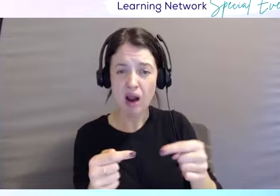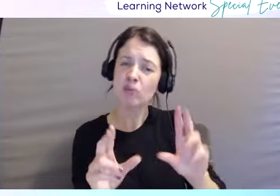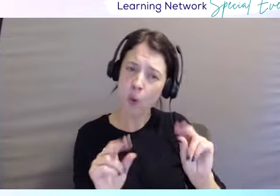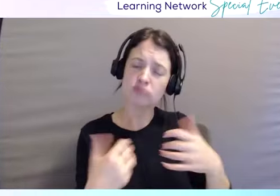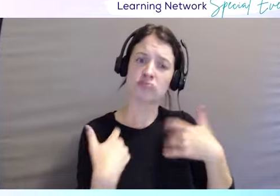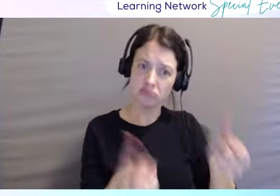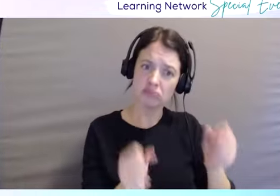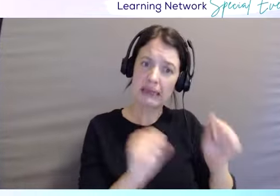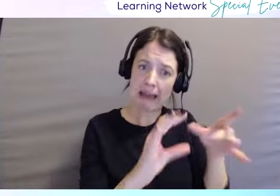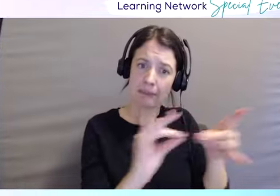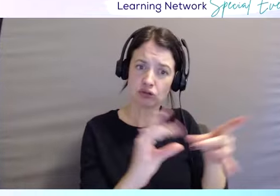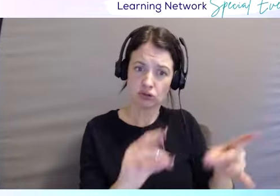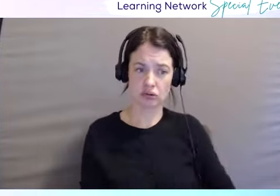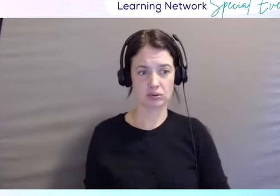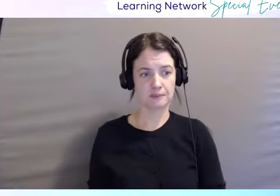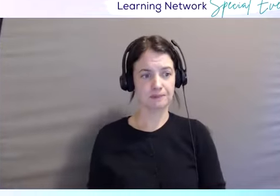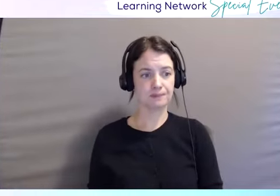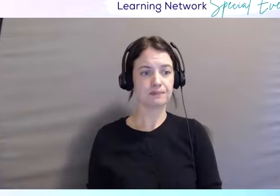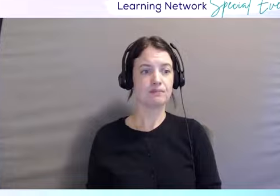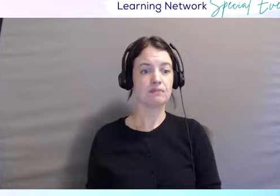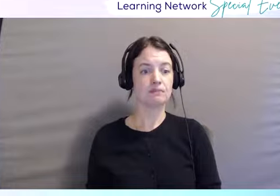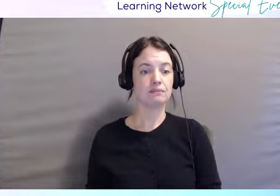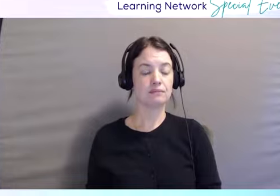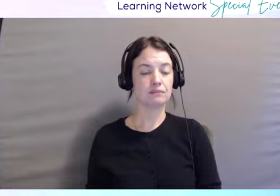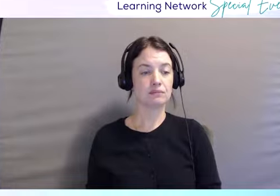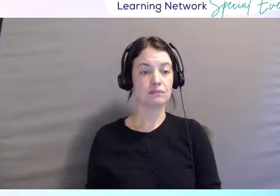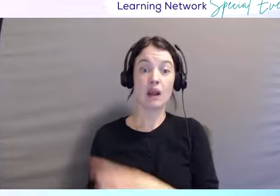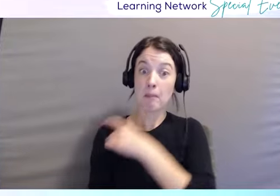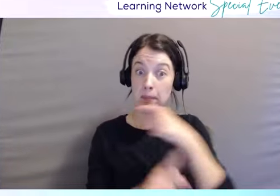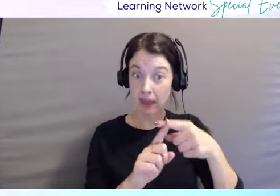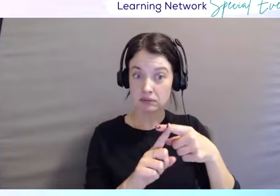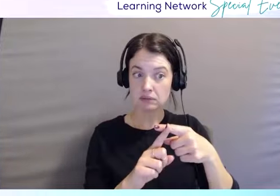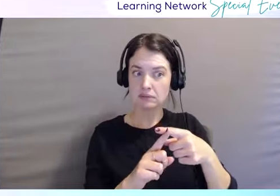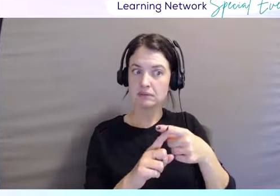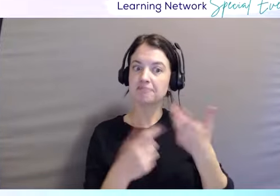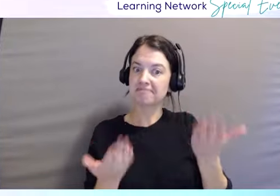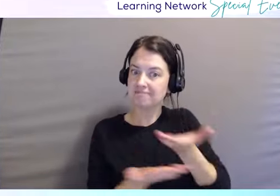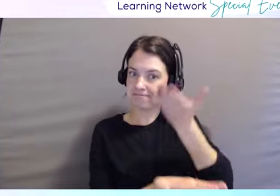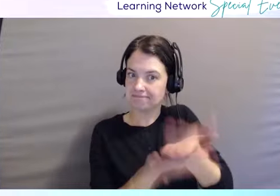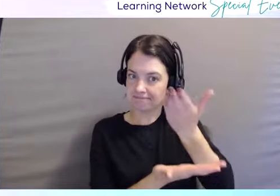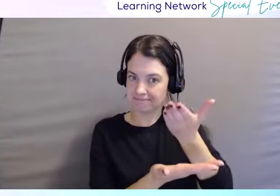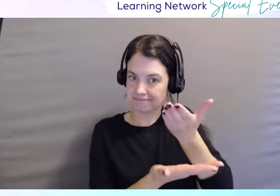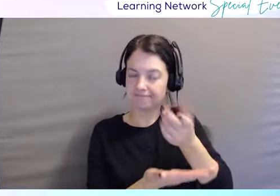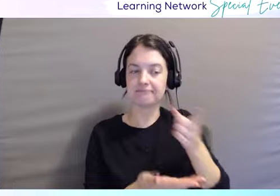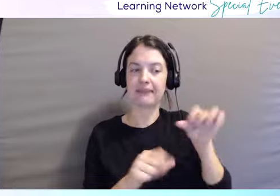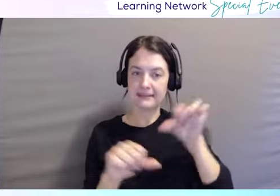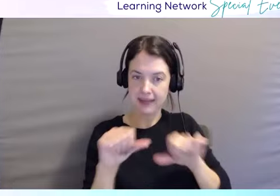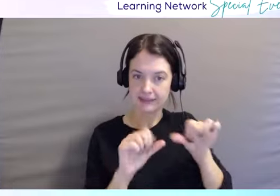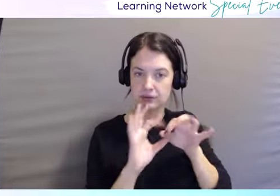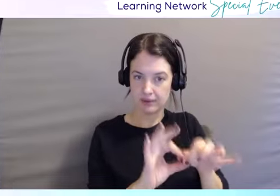And what you can add to that is some science around brief intervention. That collaborative conversation that you